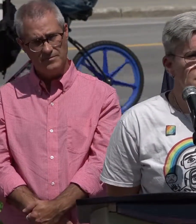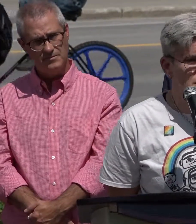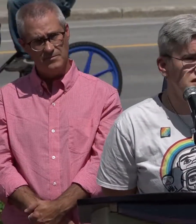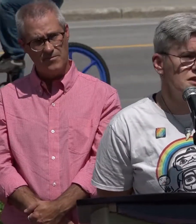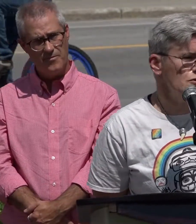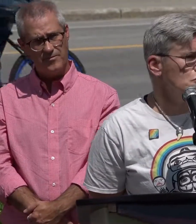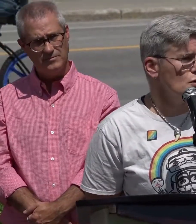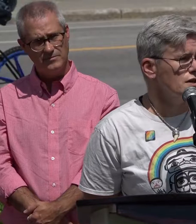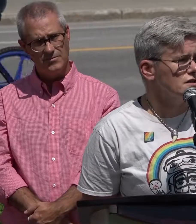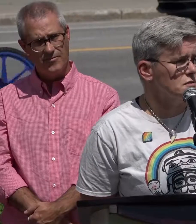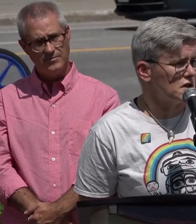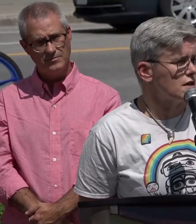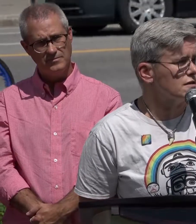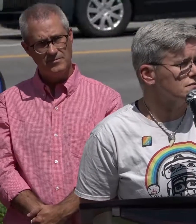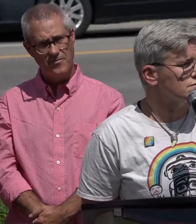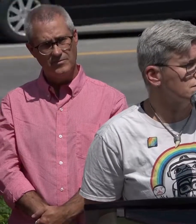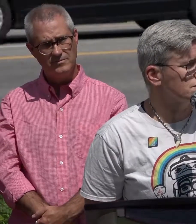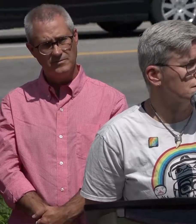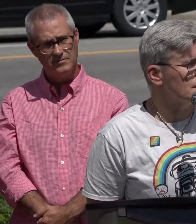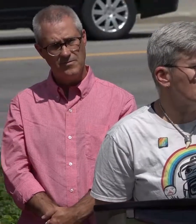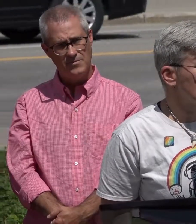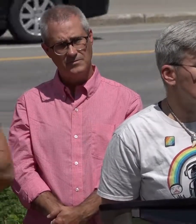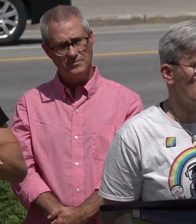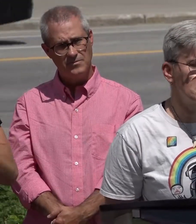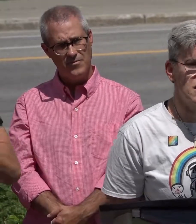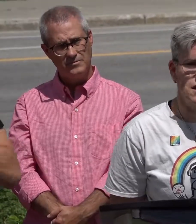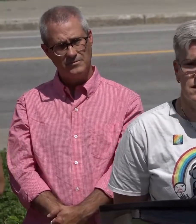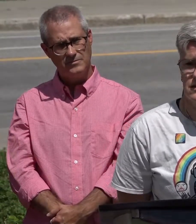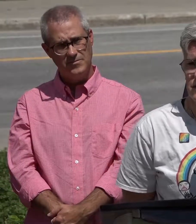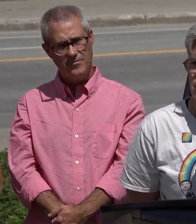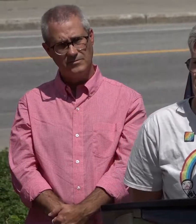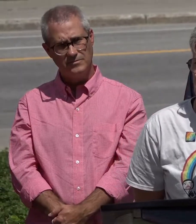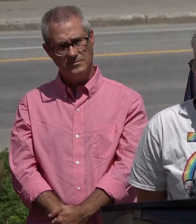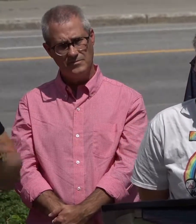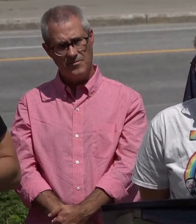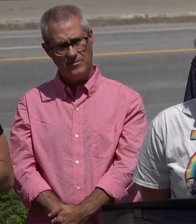from this territory to speak, inviting me,